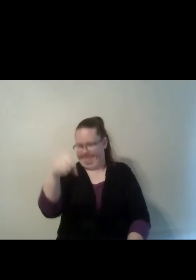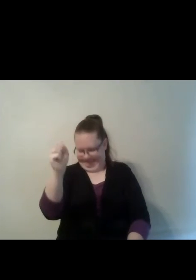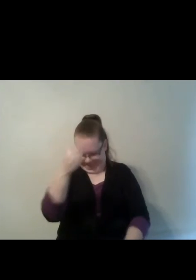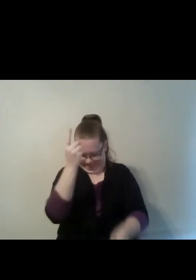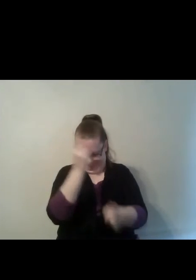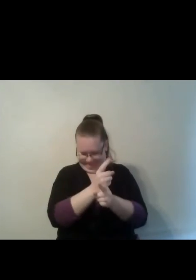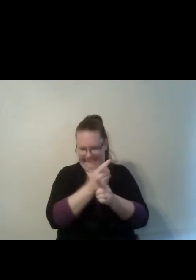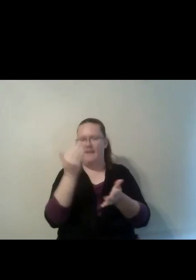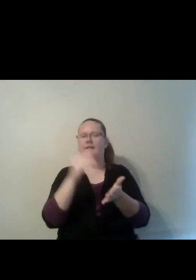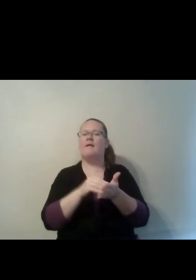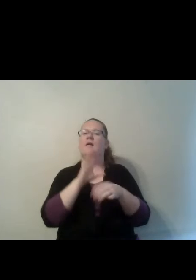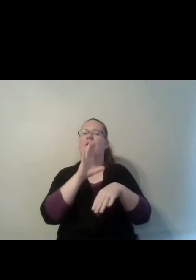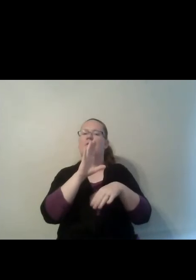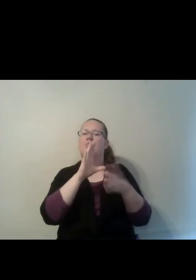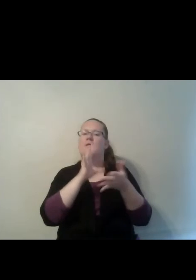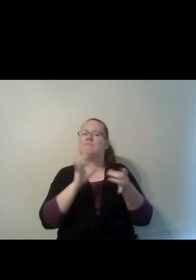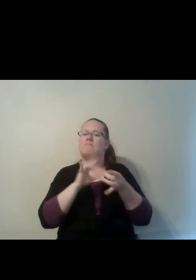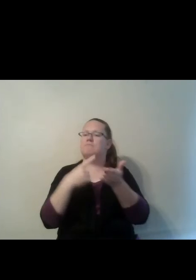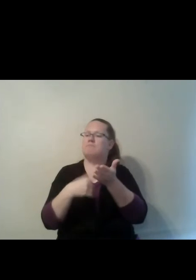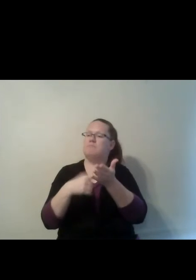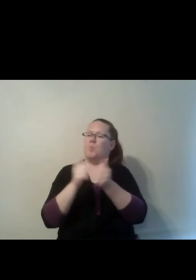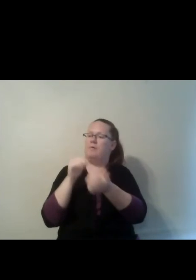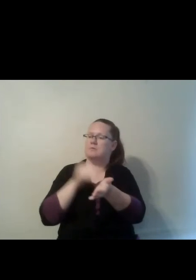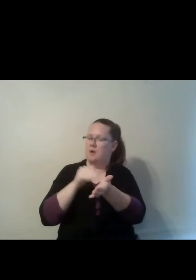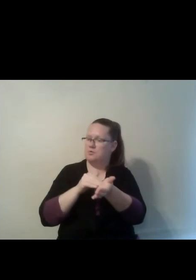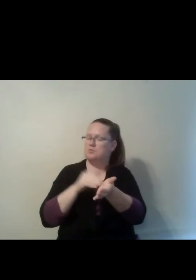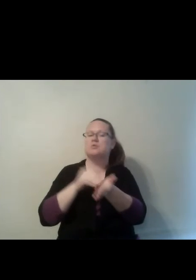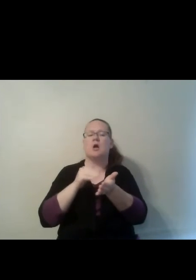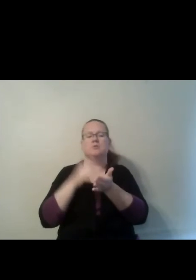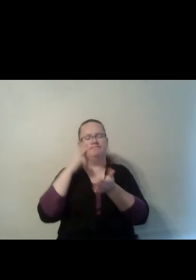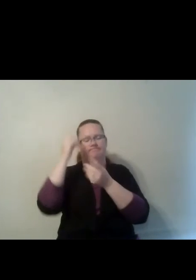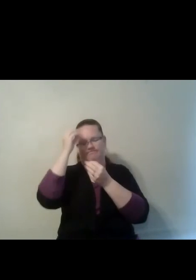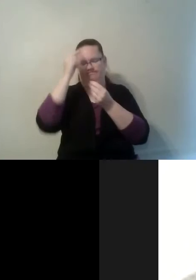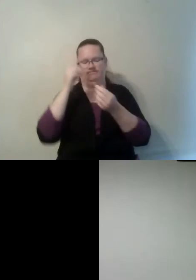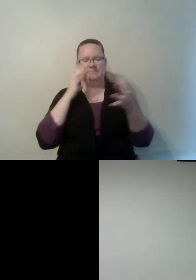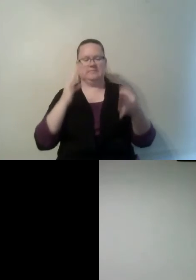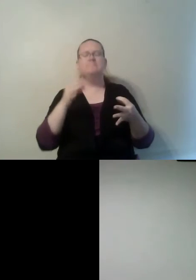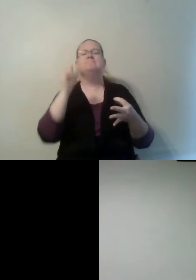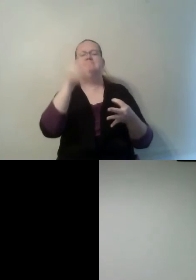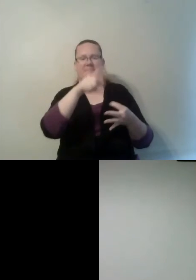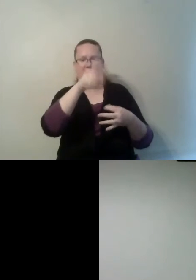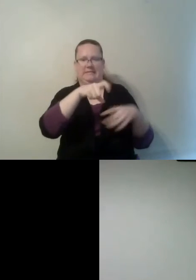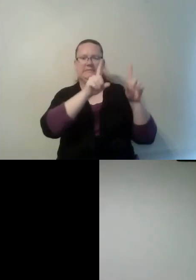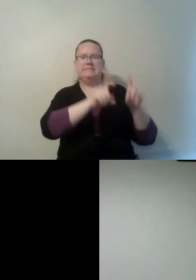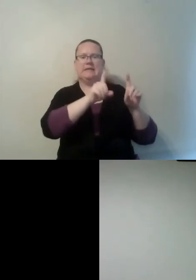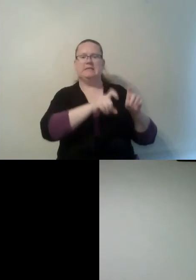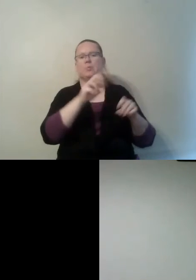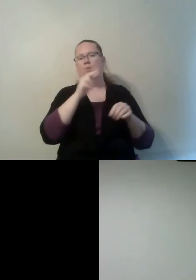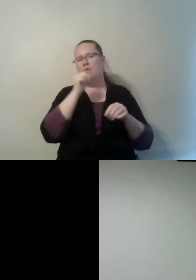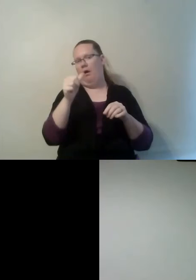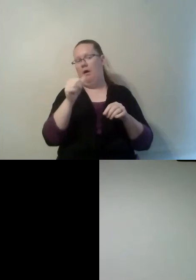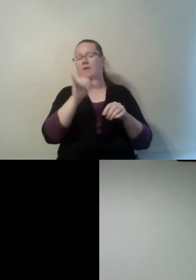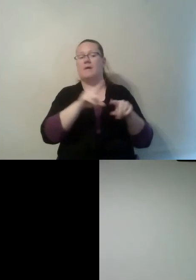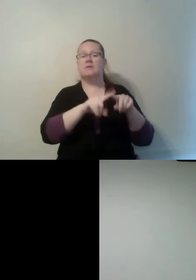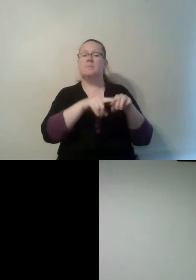they consult with the doctors, who then determine whether or not those people need to be tested, and that can depend on the